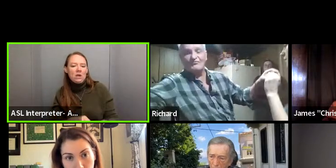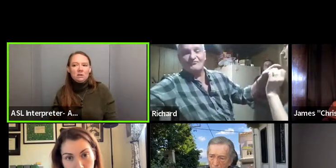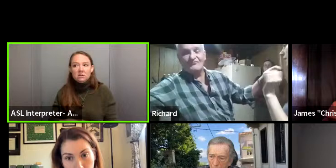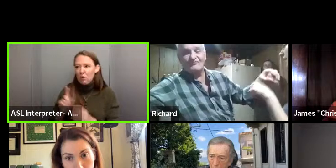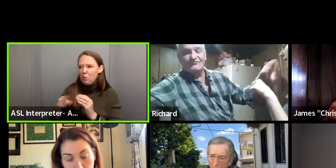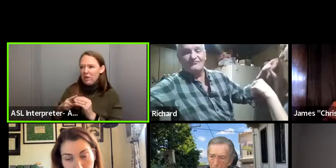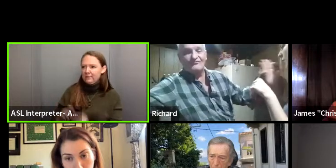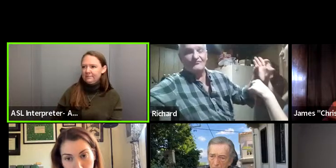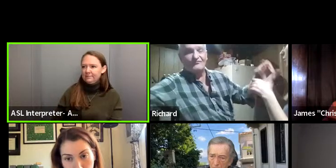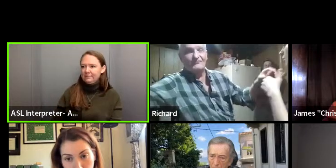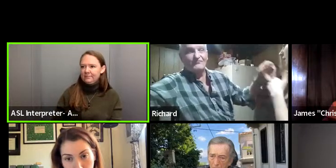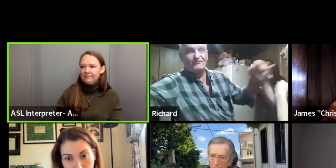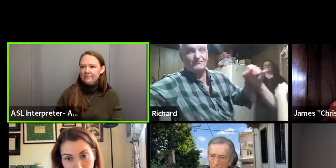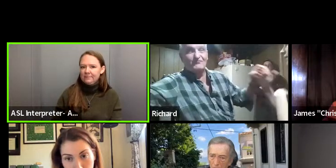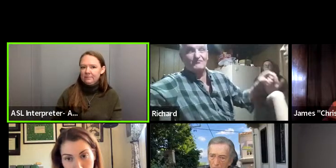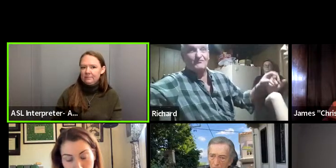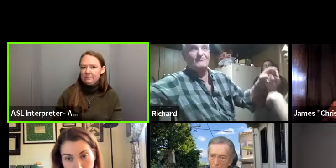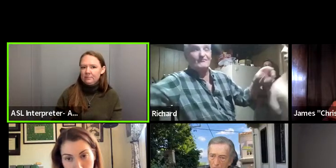When?